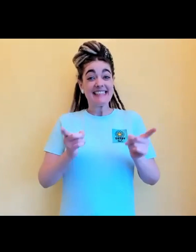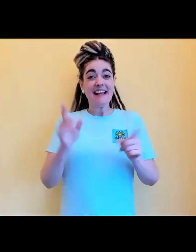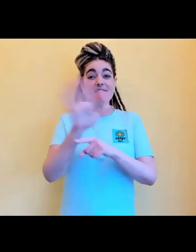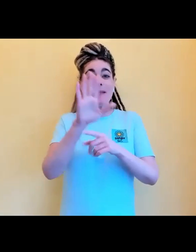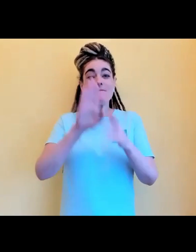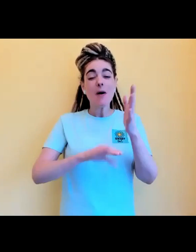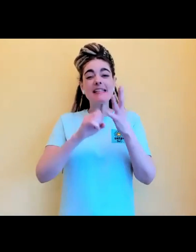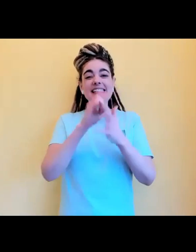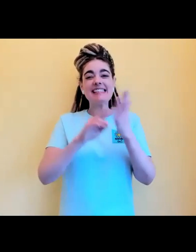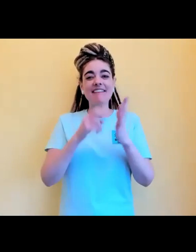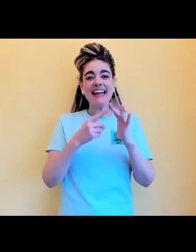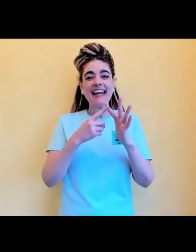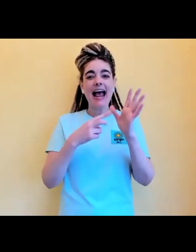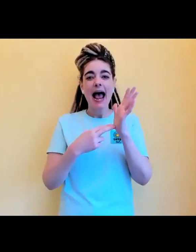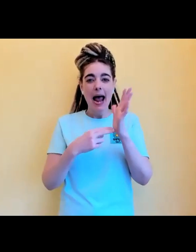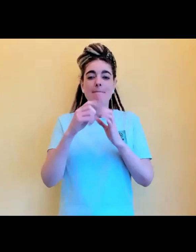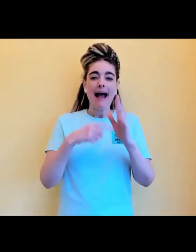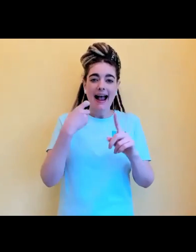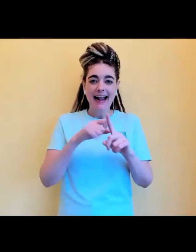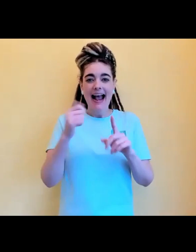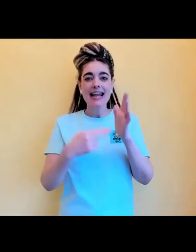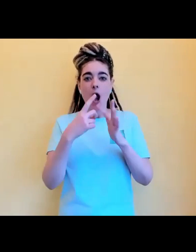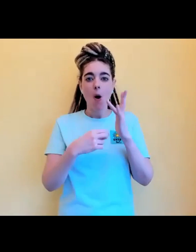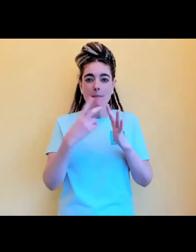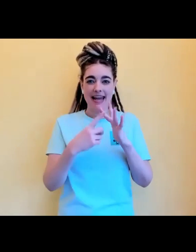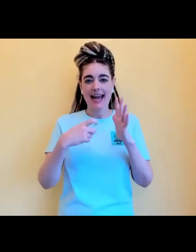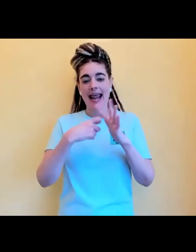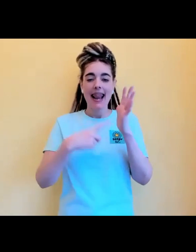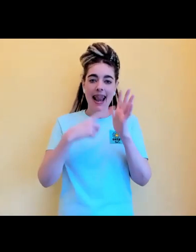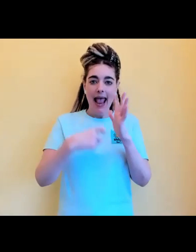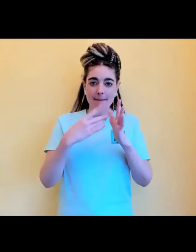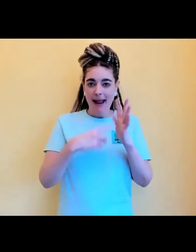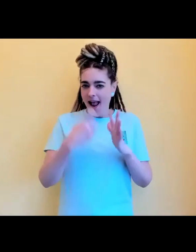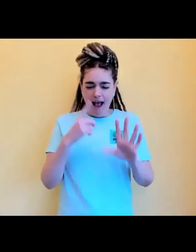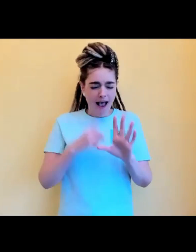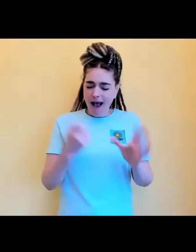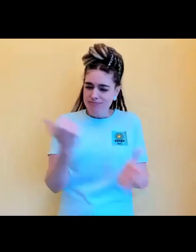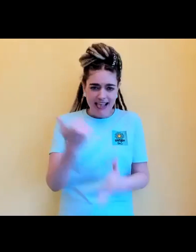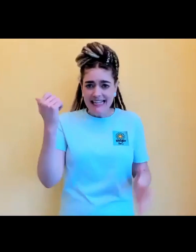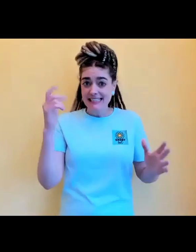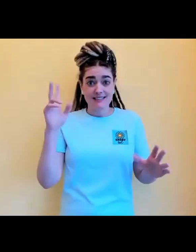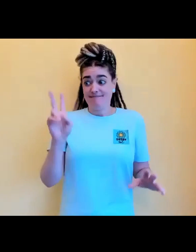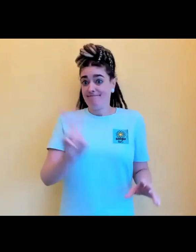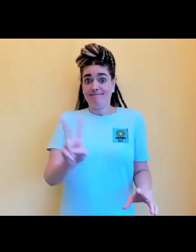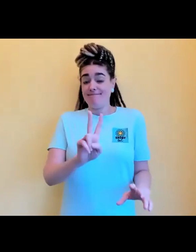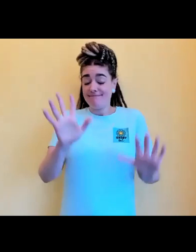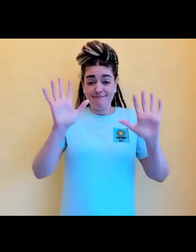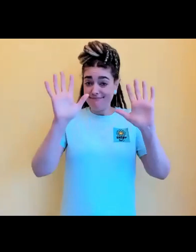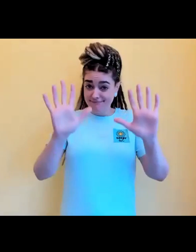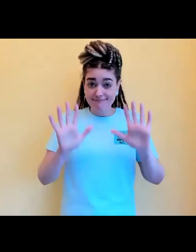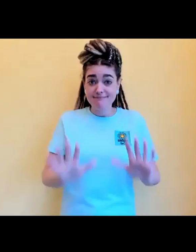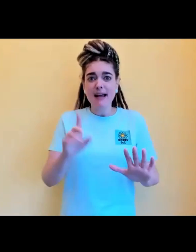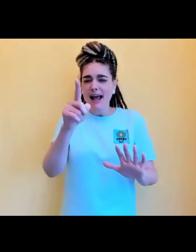Back and from Naomi Lagmaier. Superb and very different. One of the amazing things about the whole